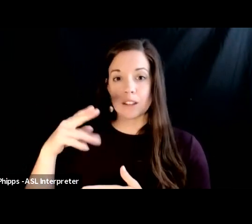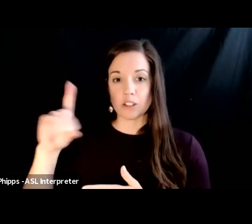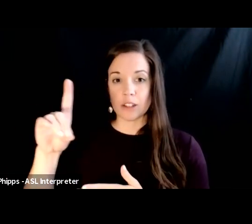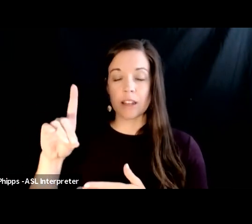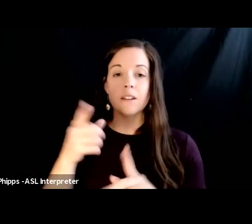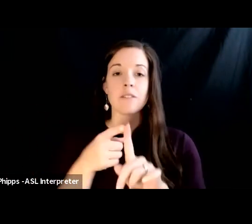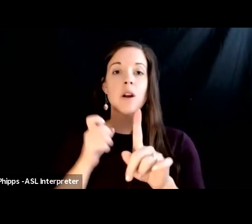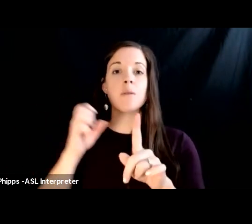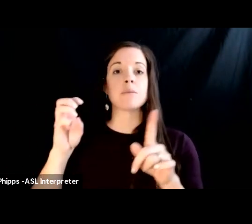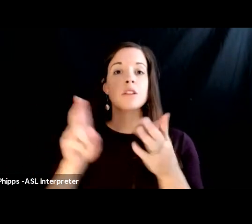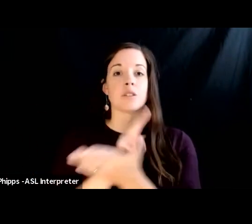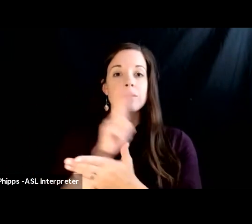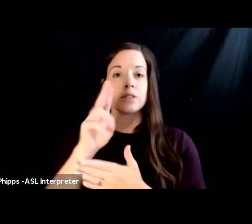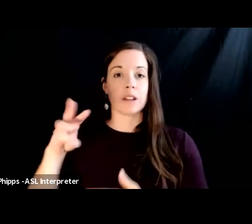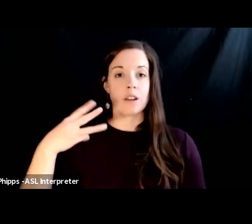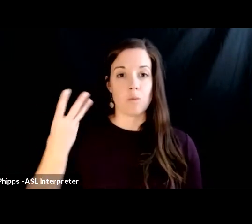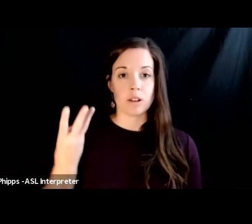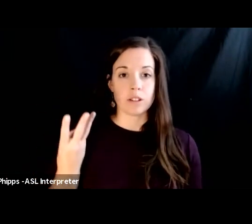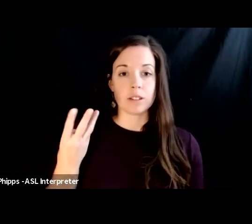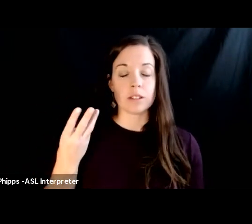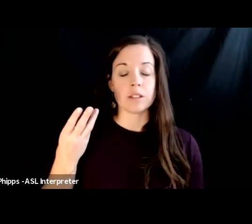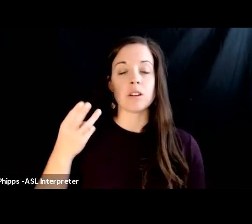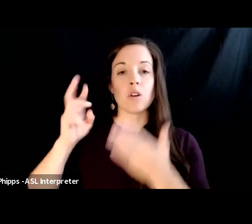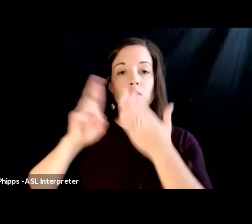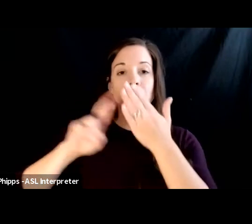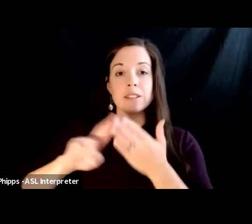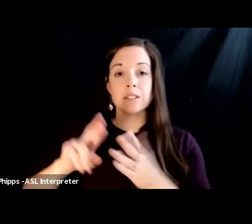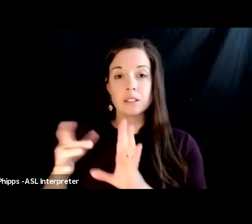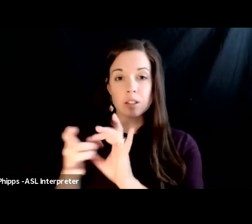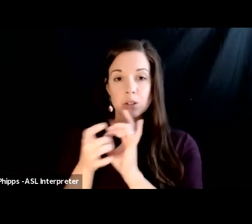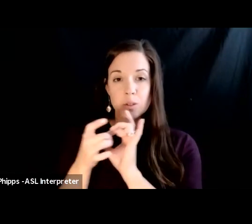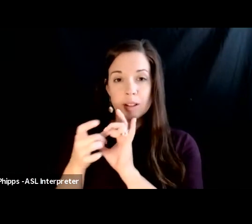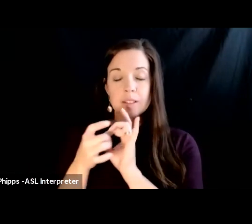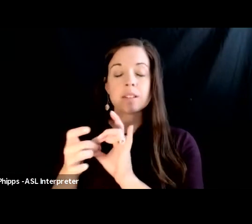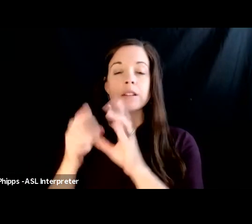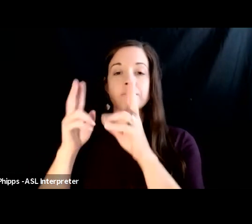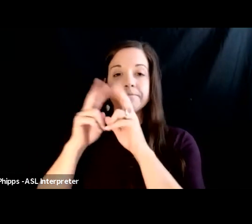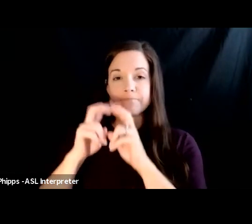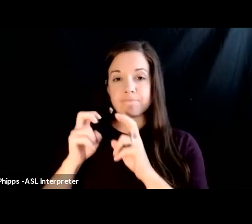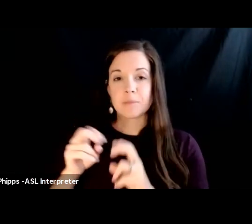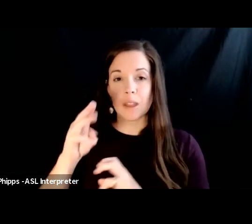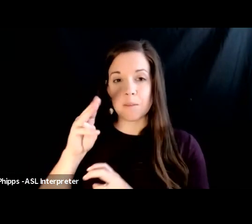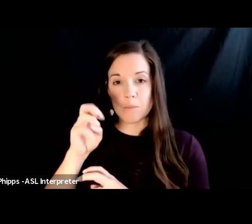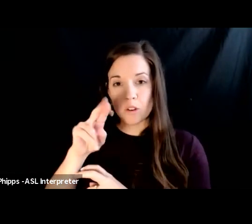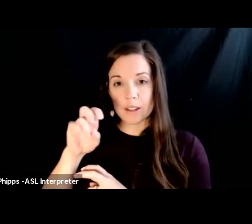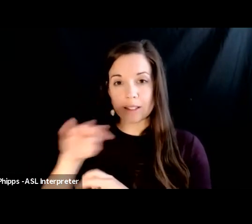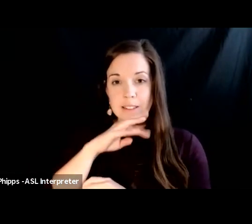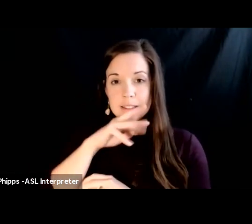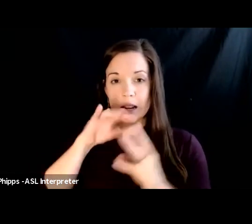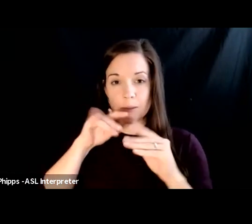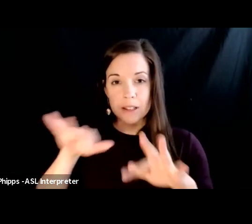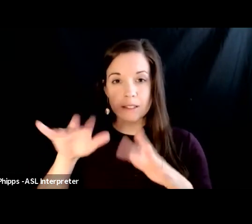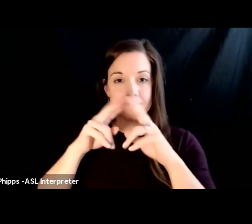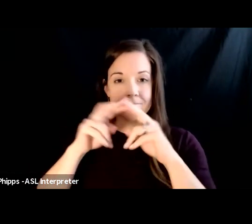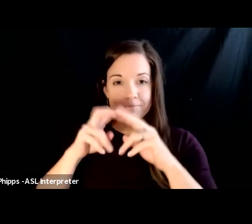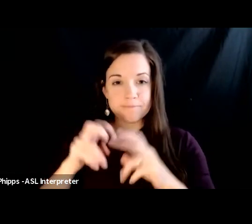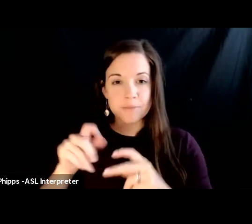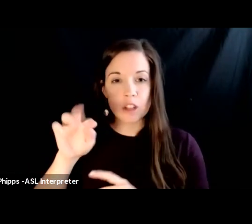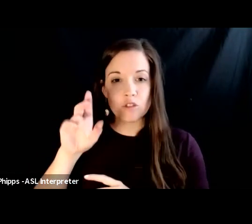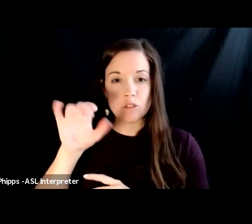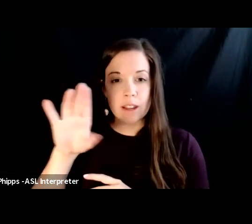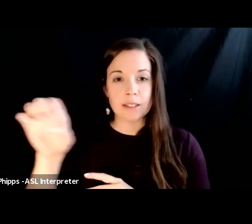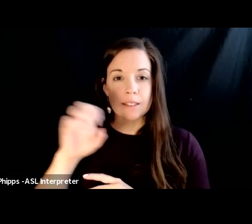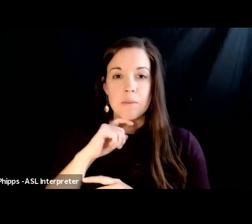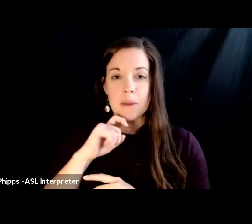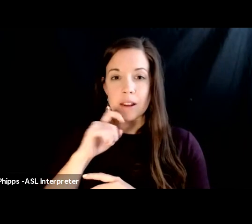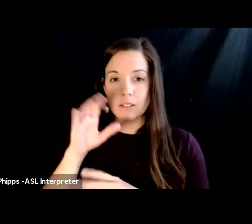Washington. Her research utilizes chemical analyses of marine sediments to address trace metal cycling, which permits a